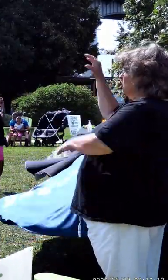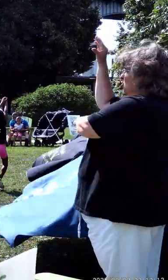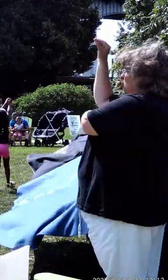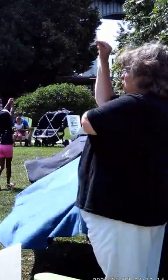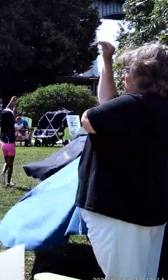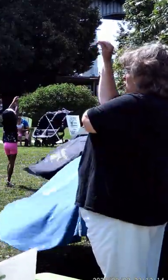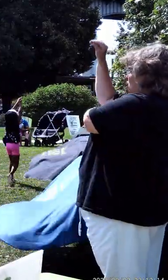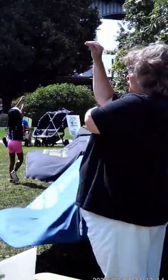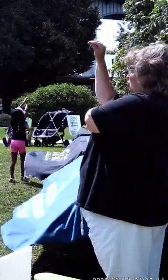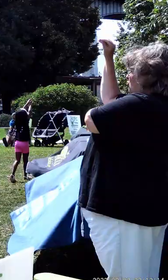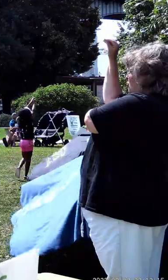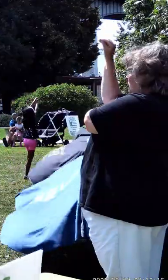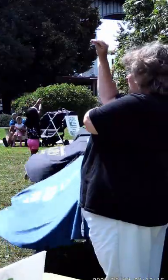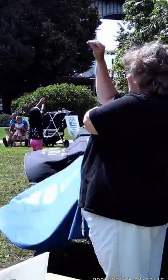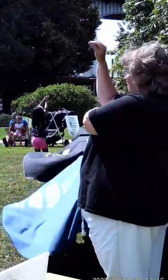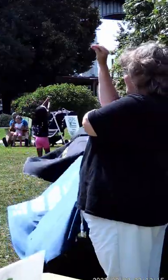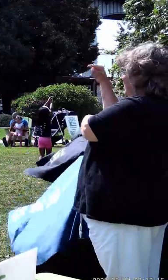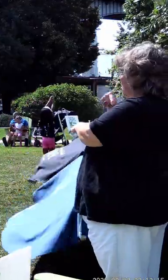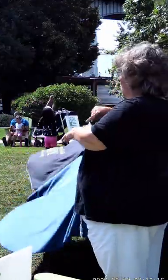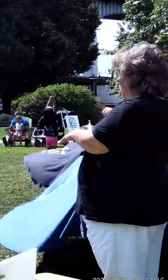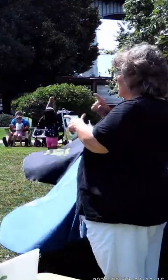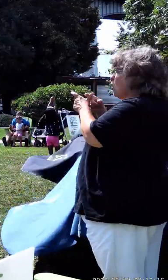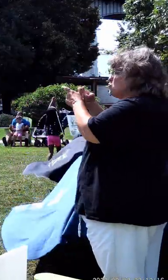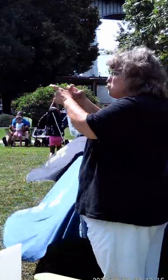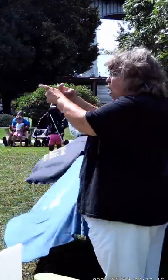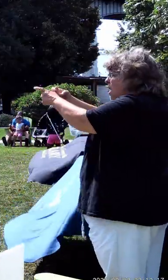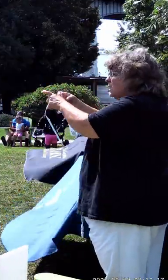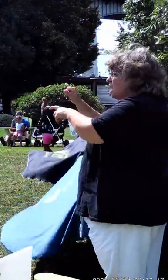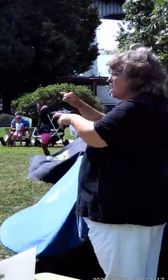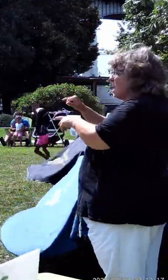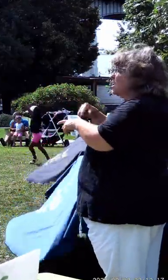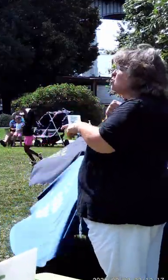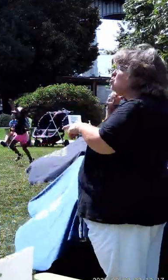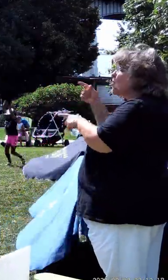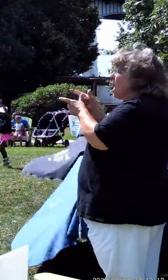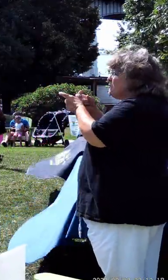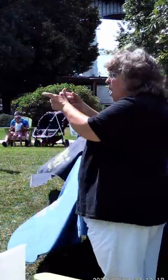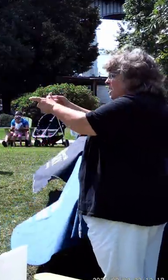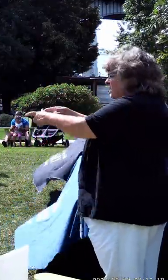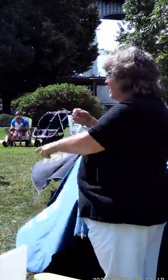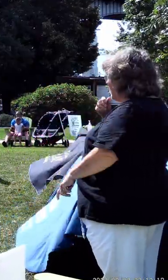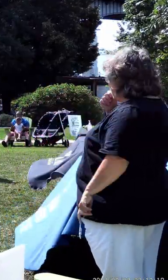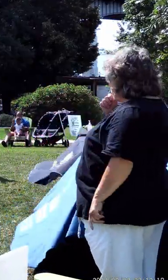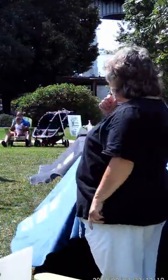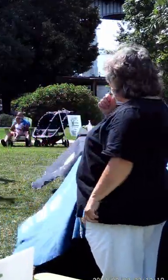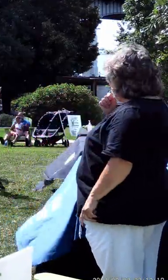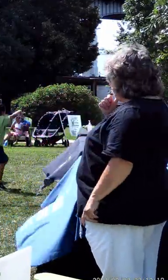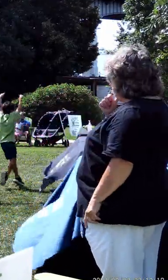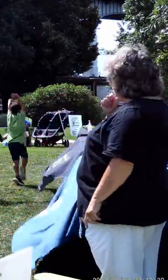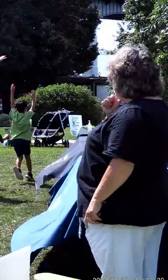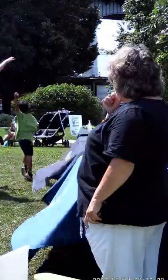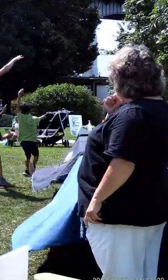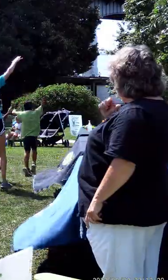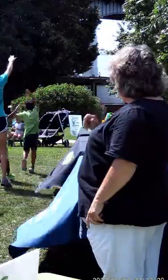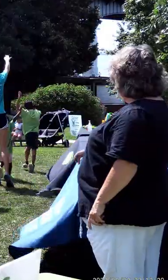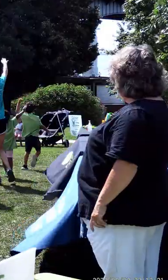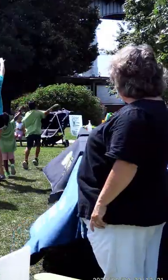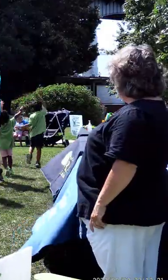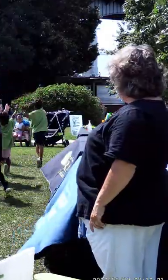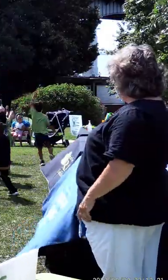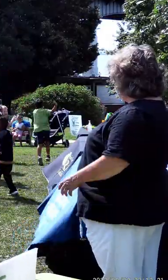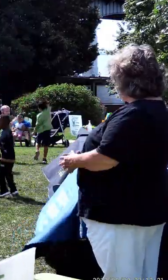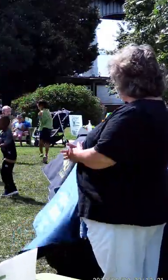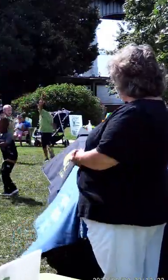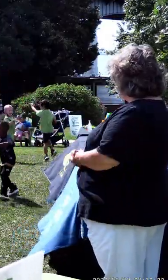Good job. Maybe we can run a little bit as giraffes. I've never seen a giraffe run, but.